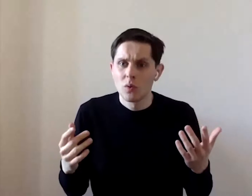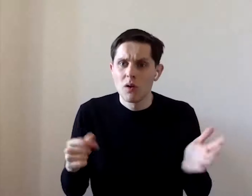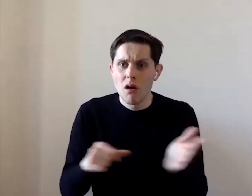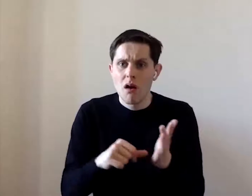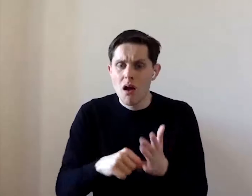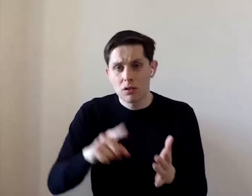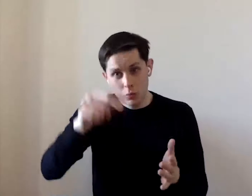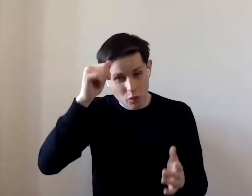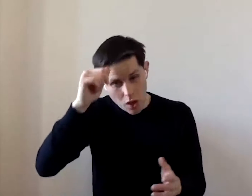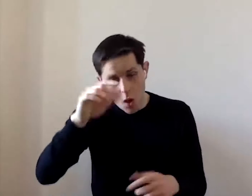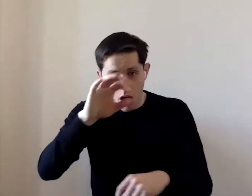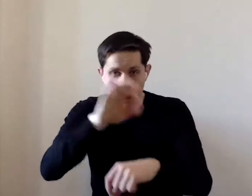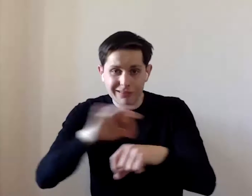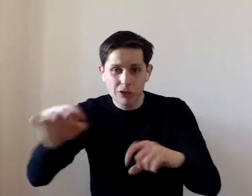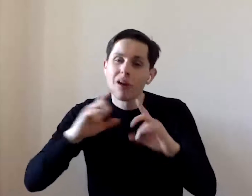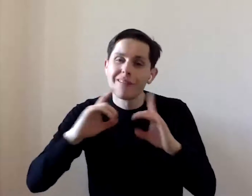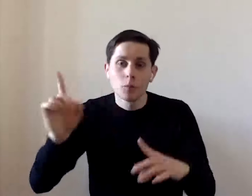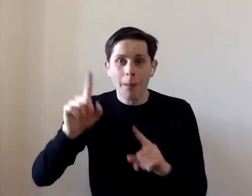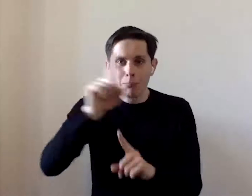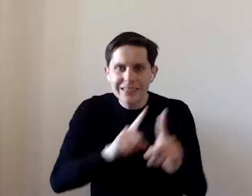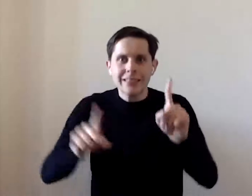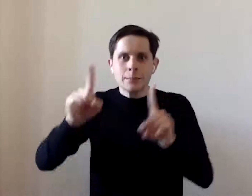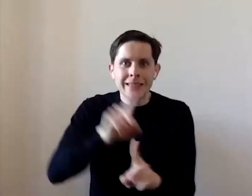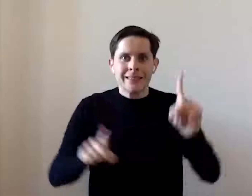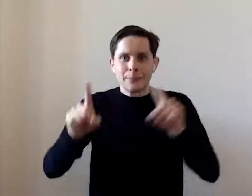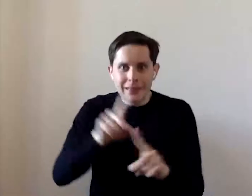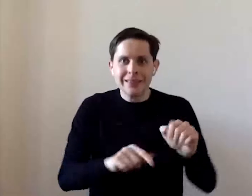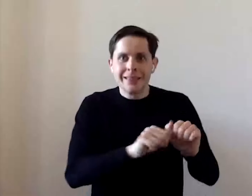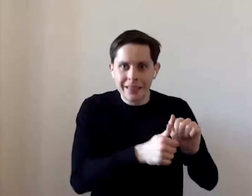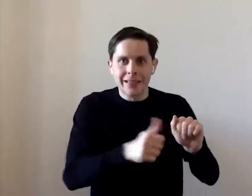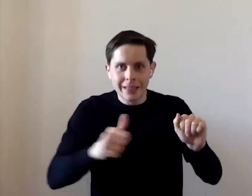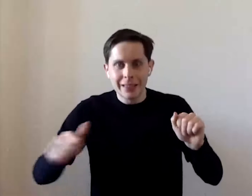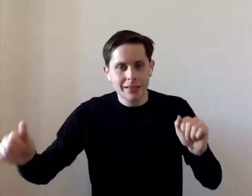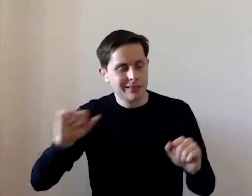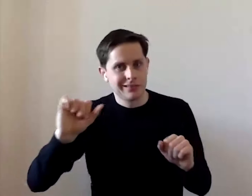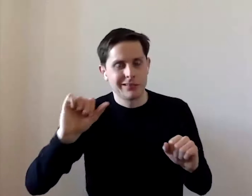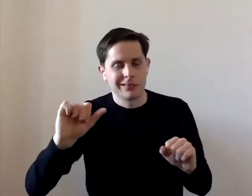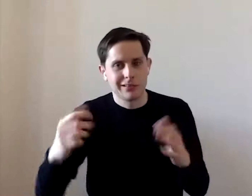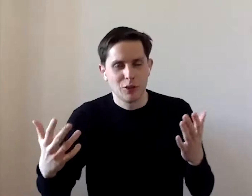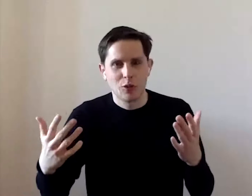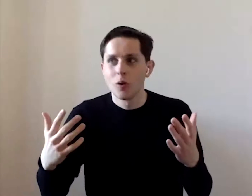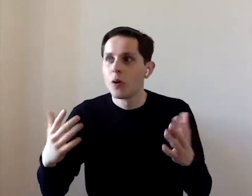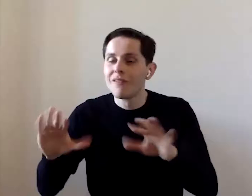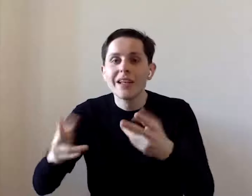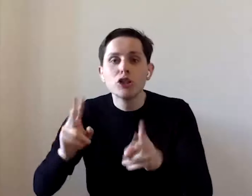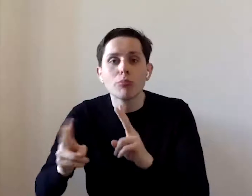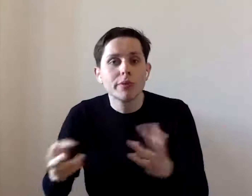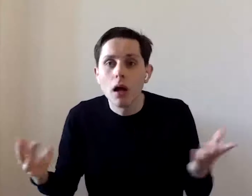working setting, it's quite difficult, because obviously as an architect, there's lots and lots of meetings that take place, and you do need to